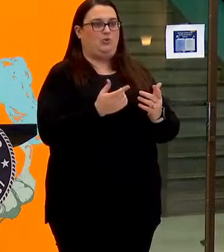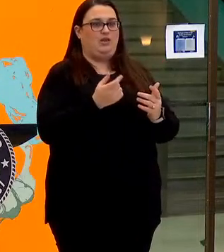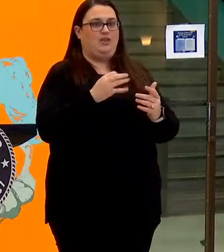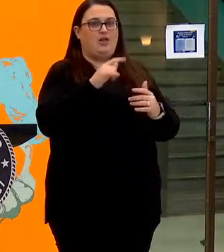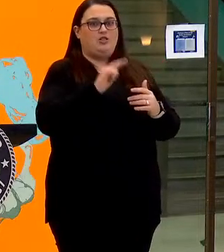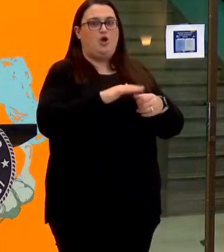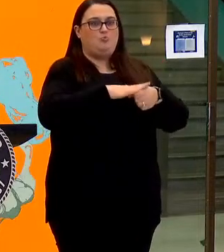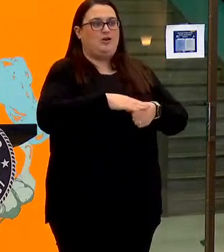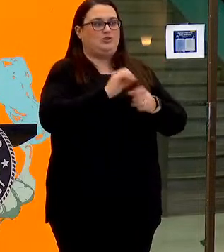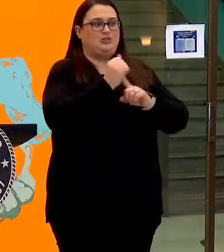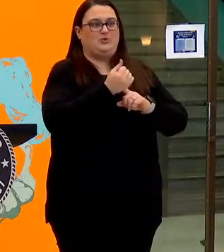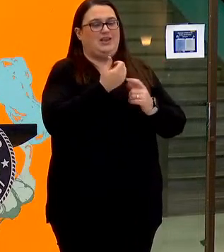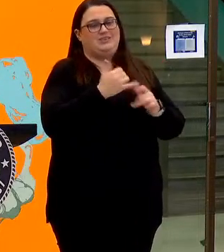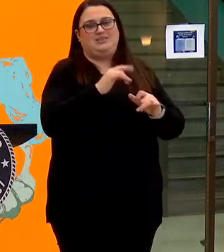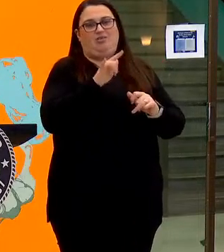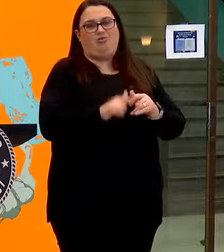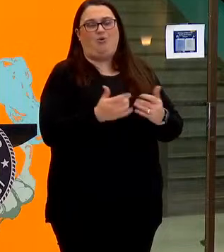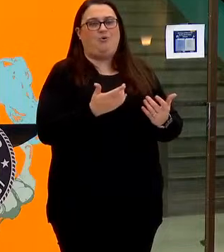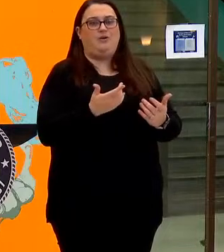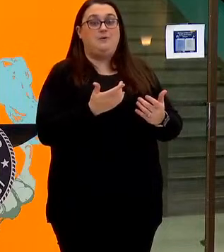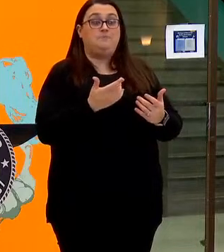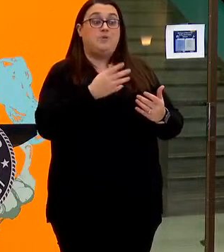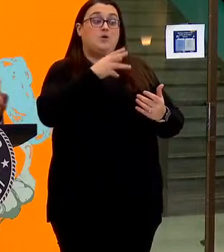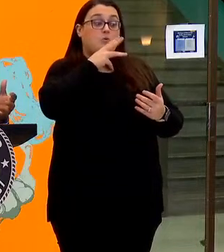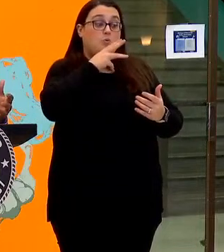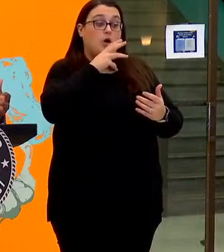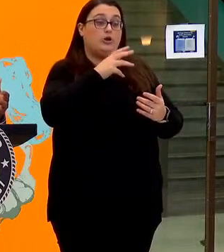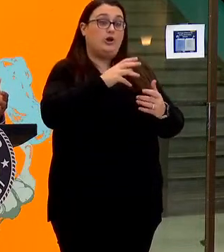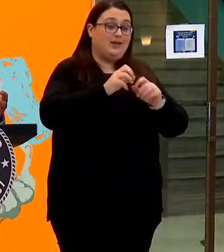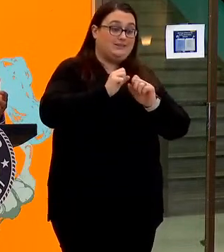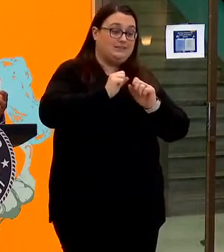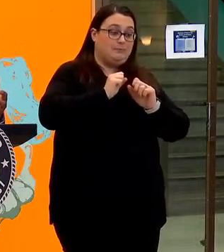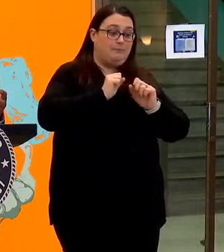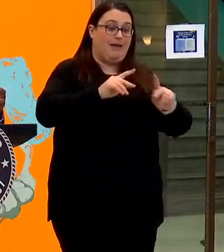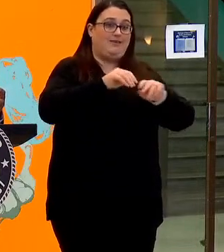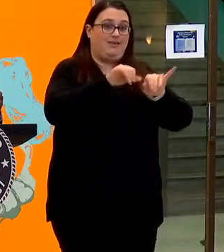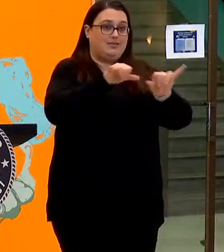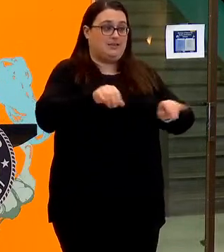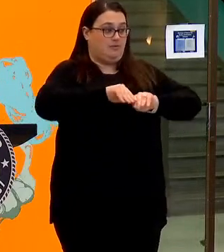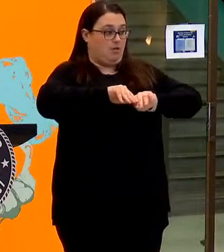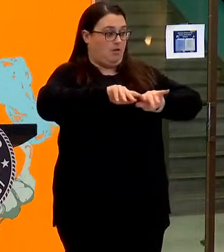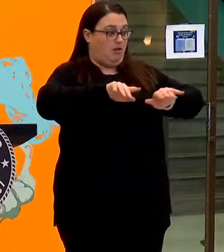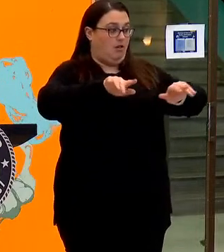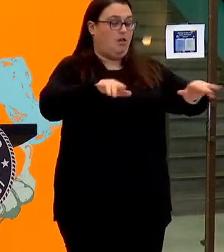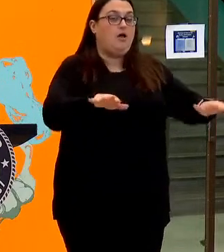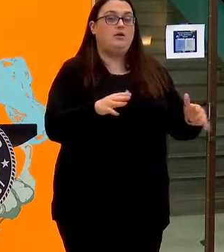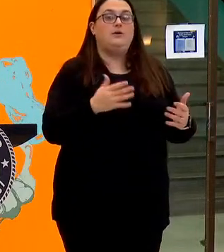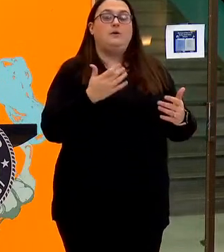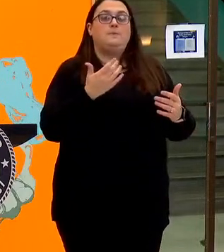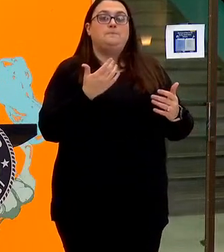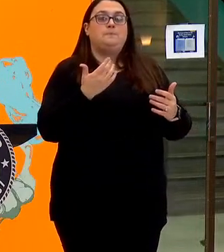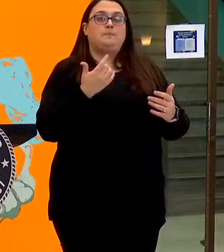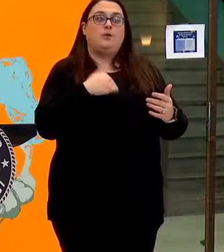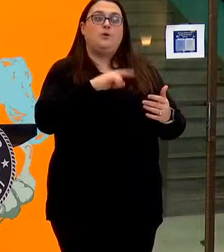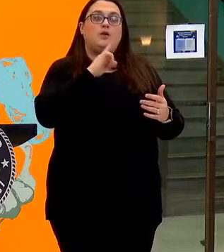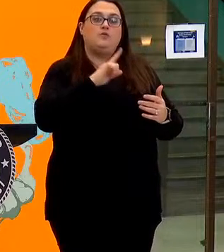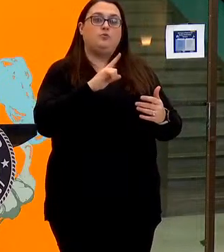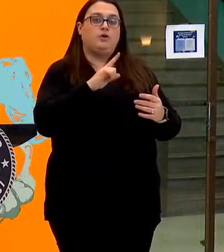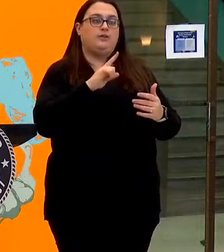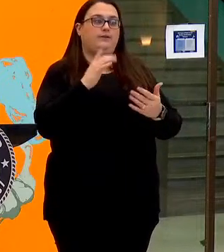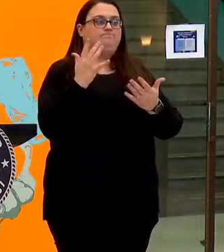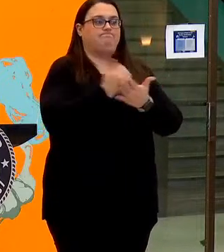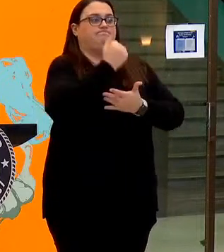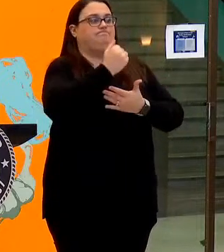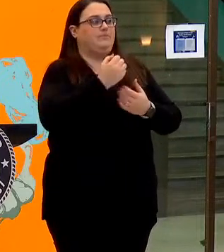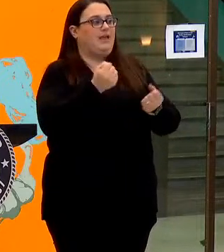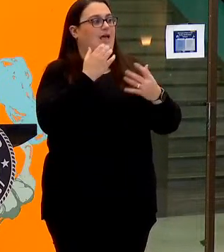pressure situation. And second, as water has re-entered the system, we have really optimized the